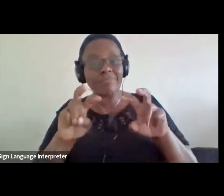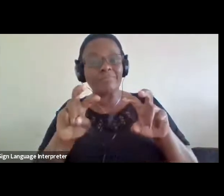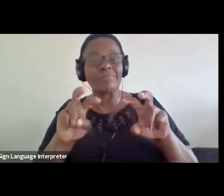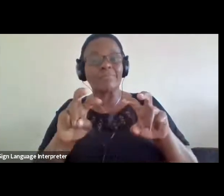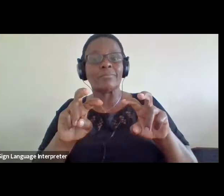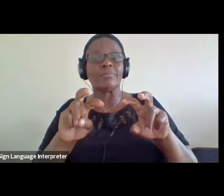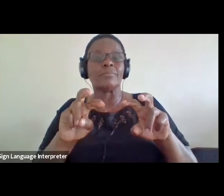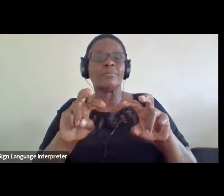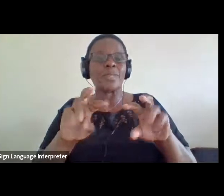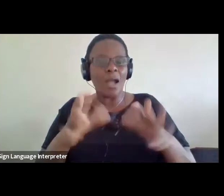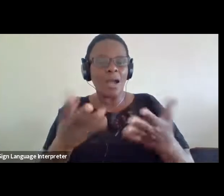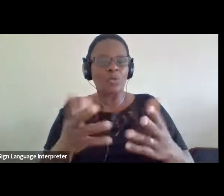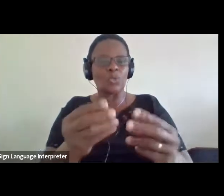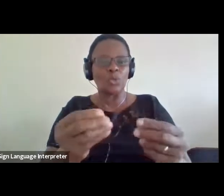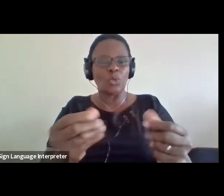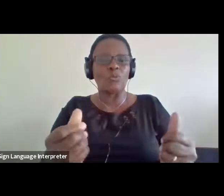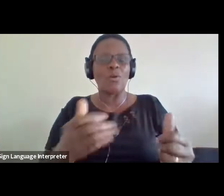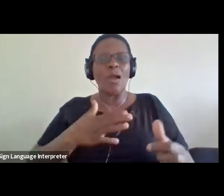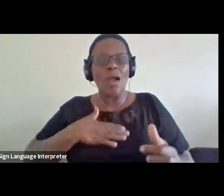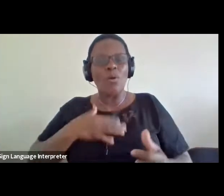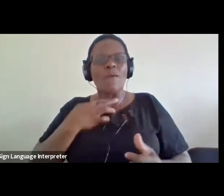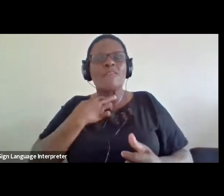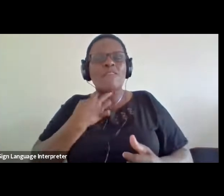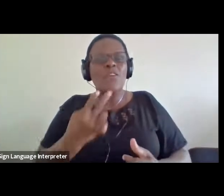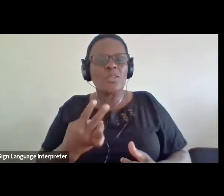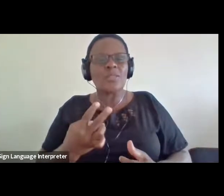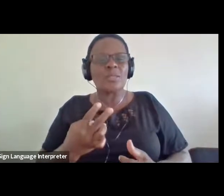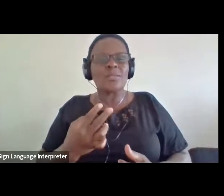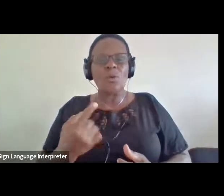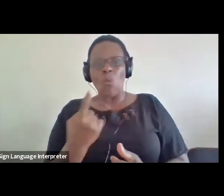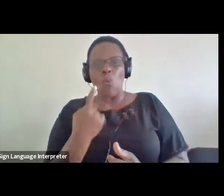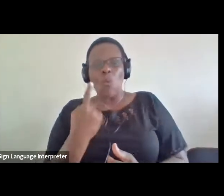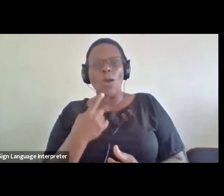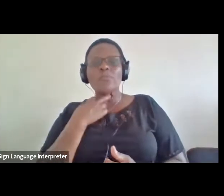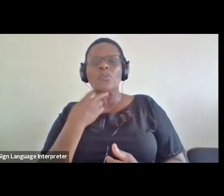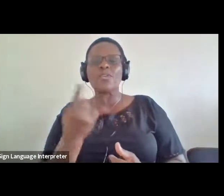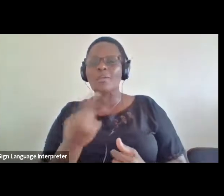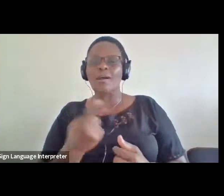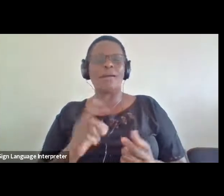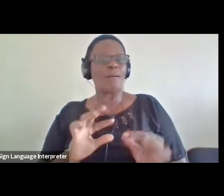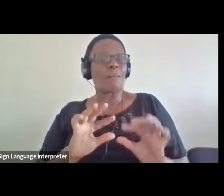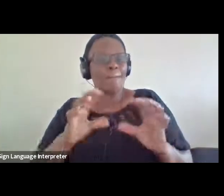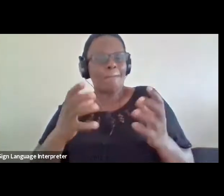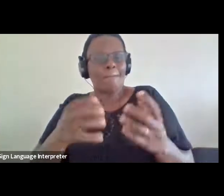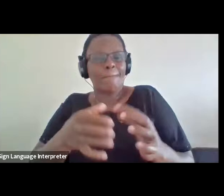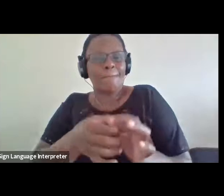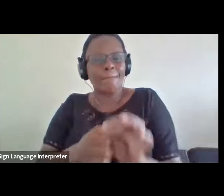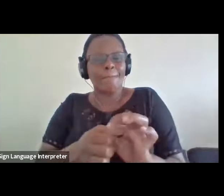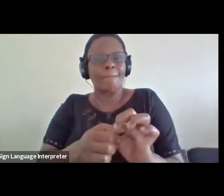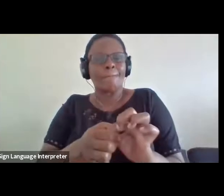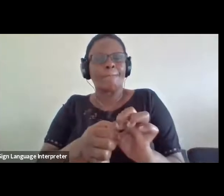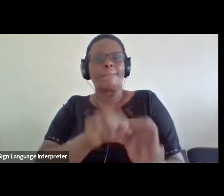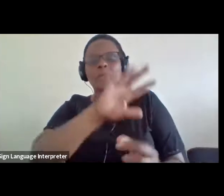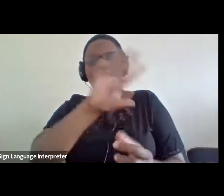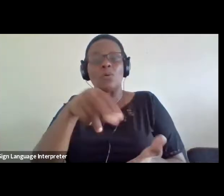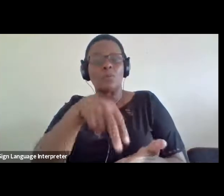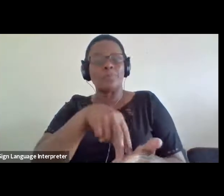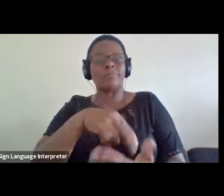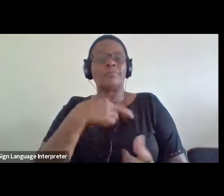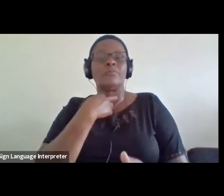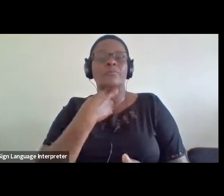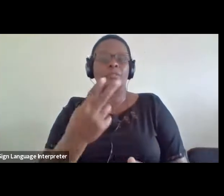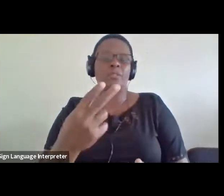Using our collective voices, coming together in unity, allows us to show strength